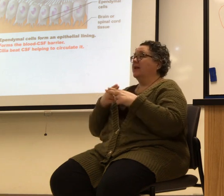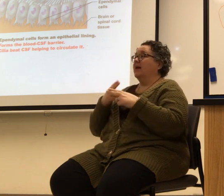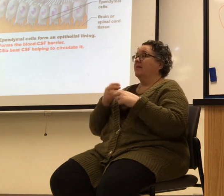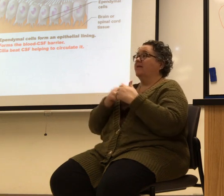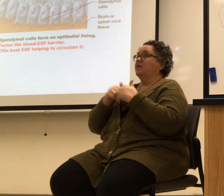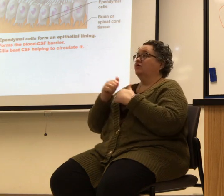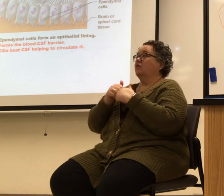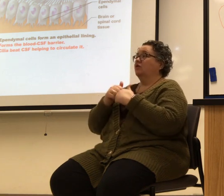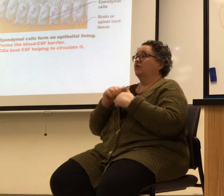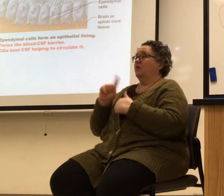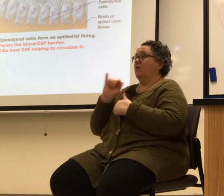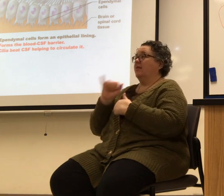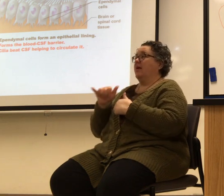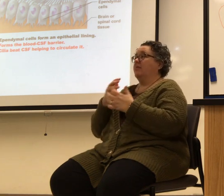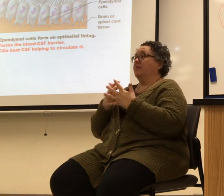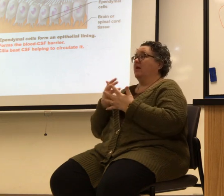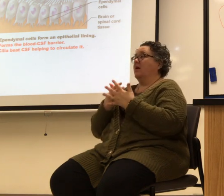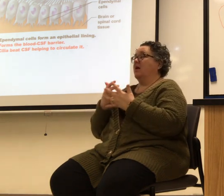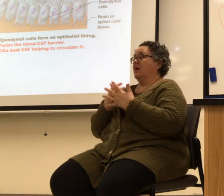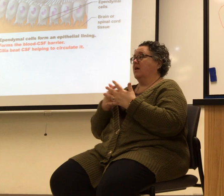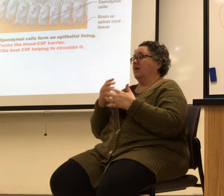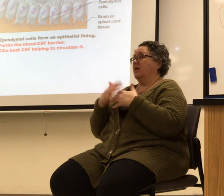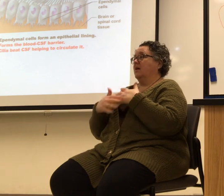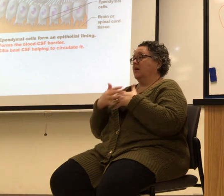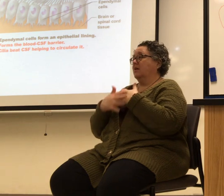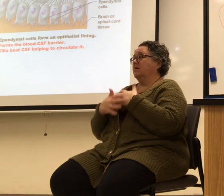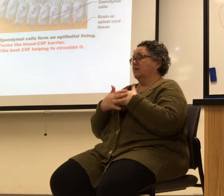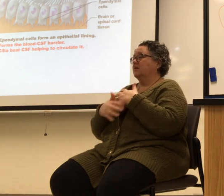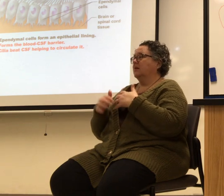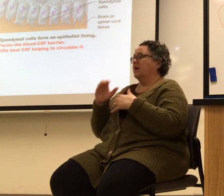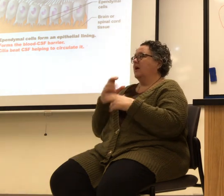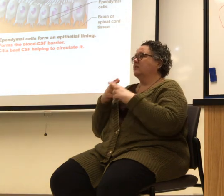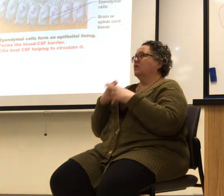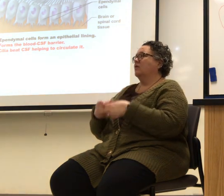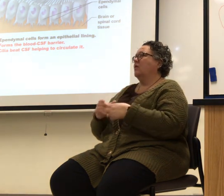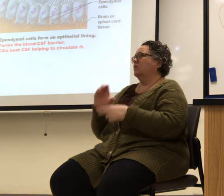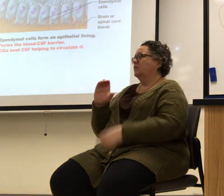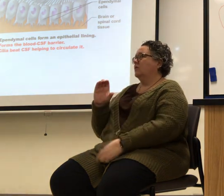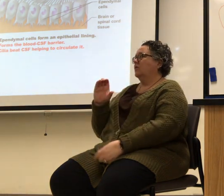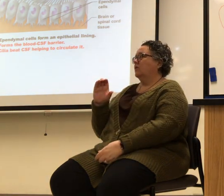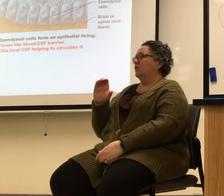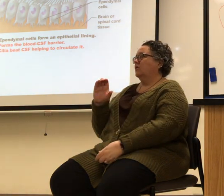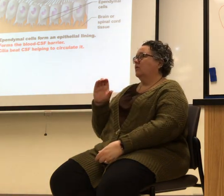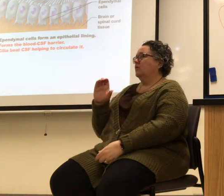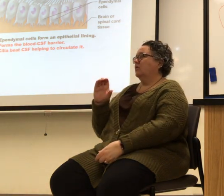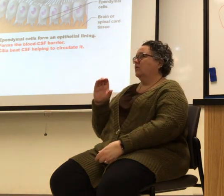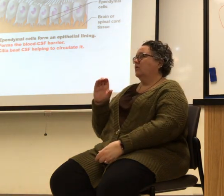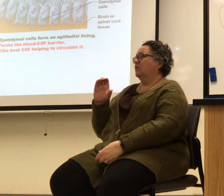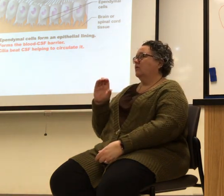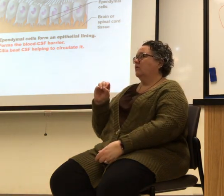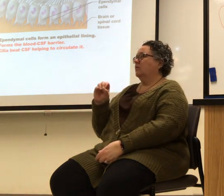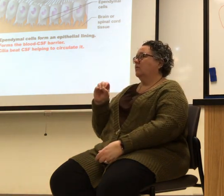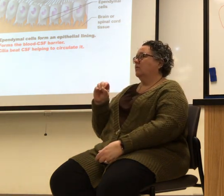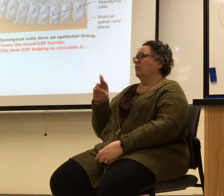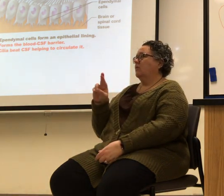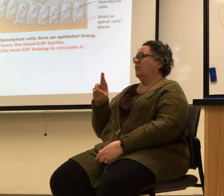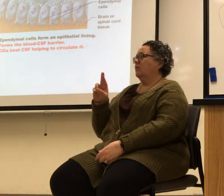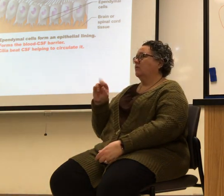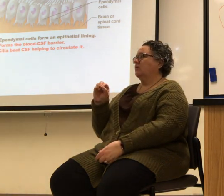blood is filtered is called the choroid plexus. Leave that to you as a term to look up. Choroid,